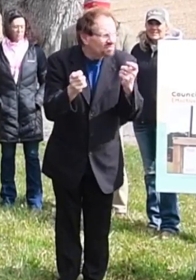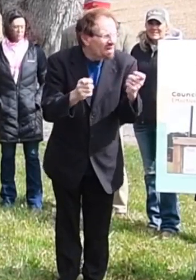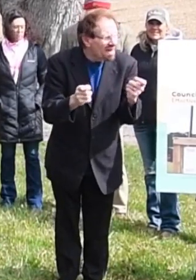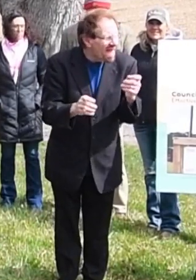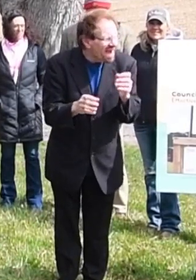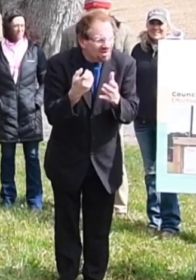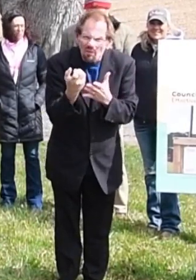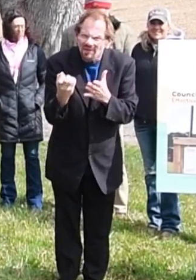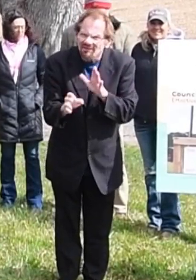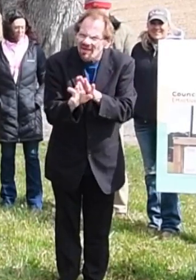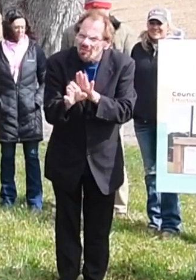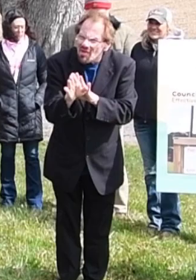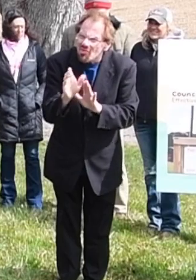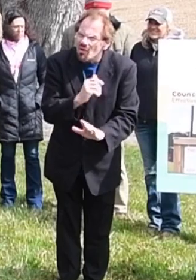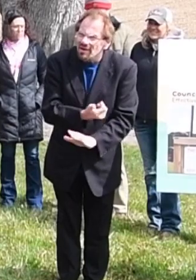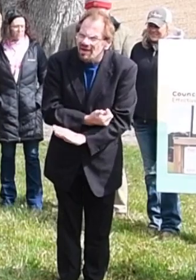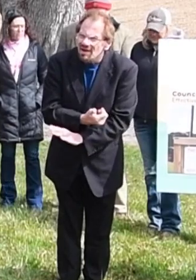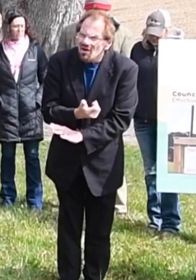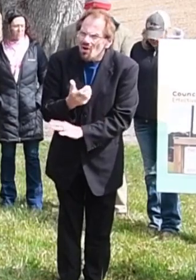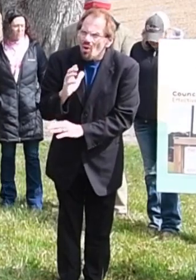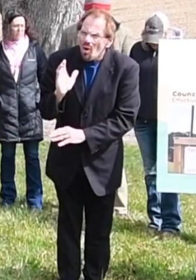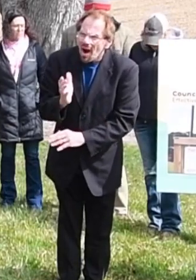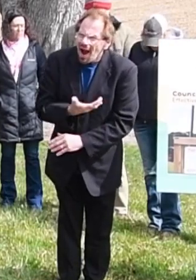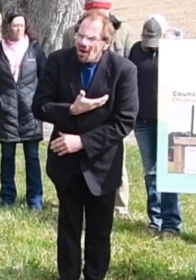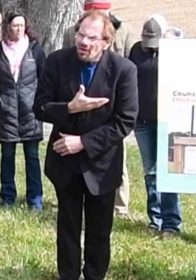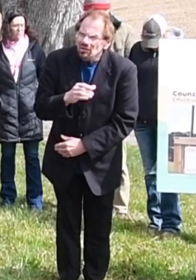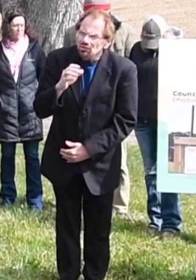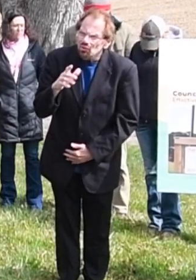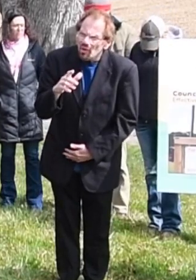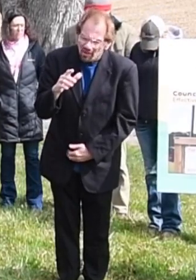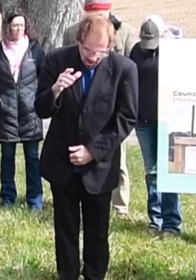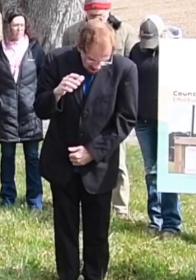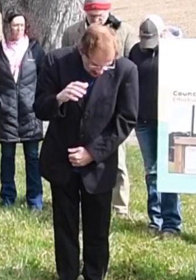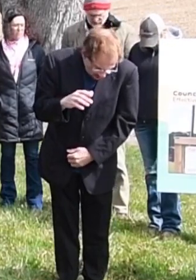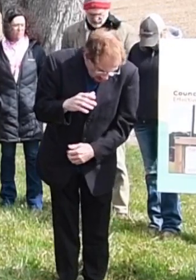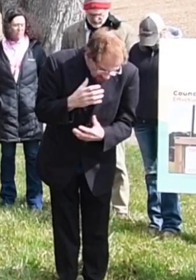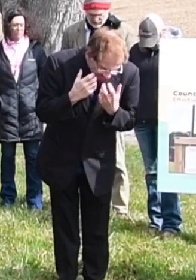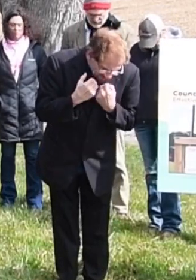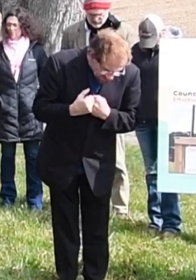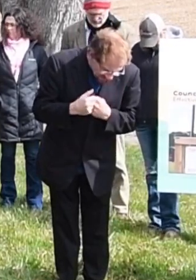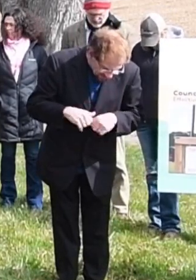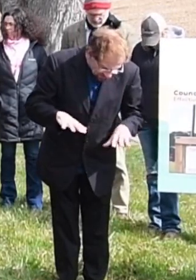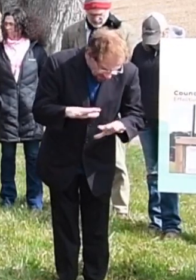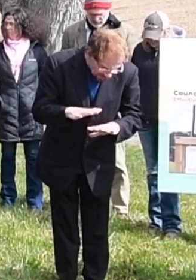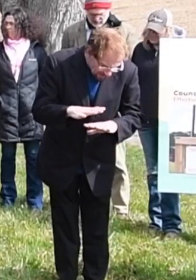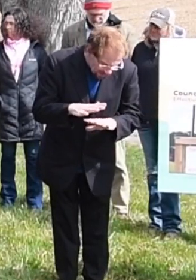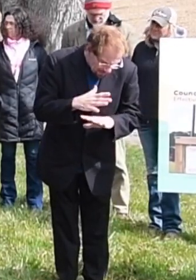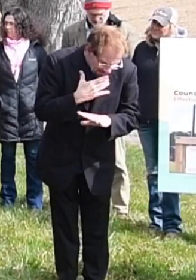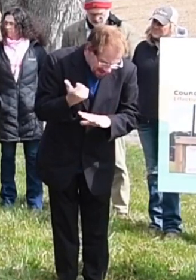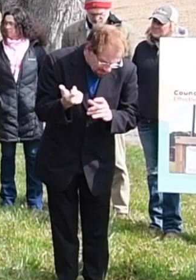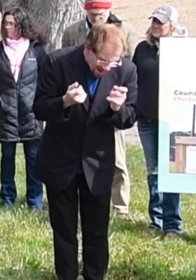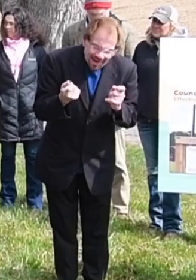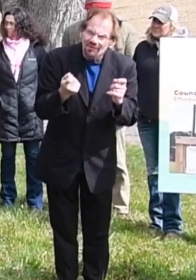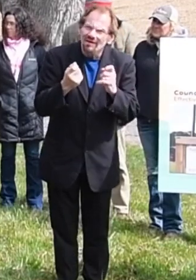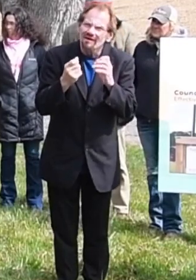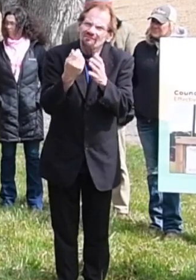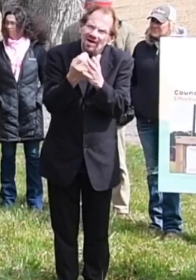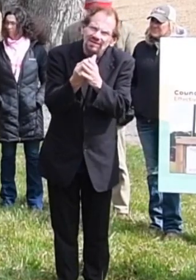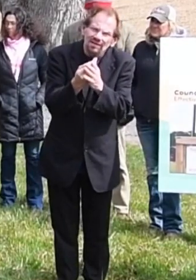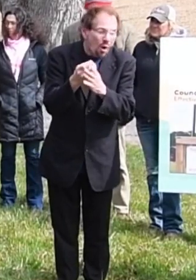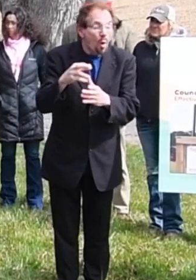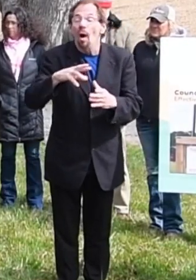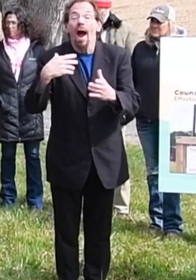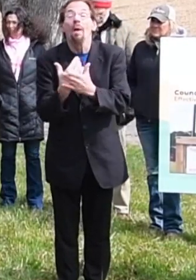or our Soil Conservation District Best Management Practice Implementation Funds, or our